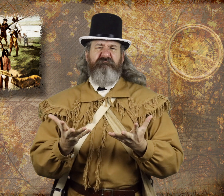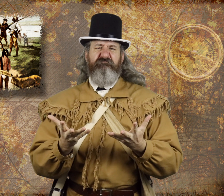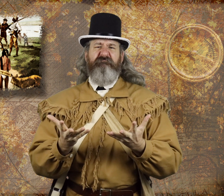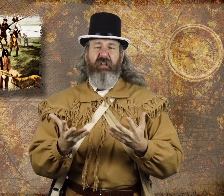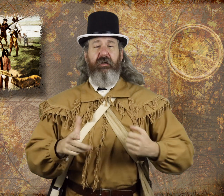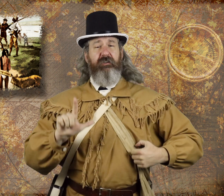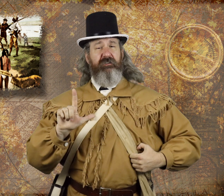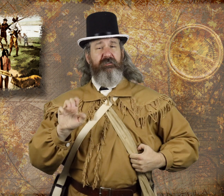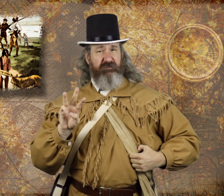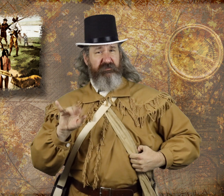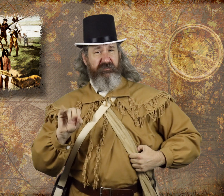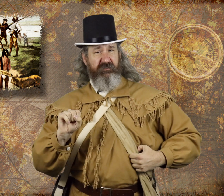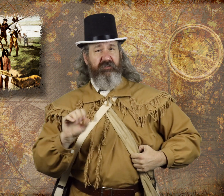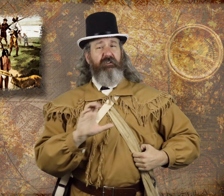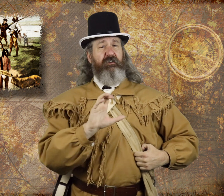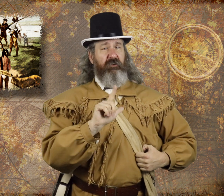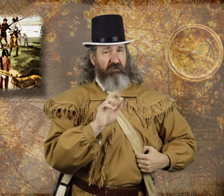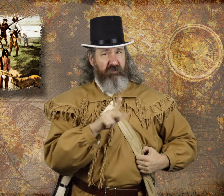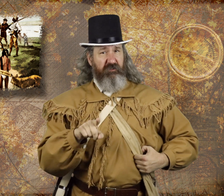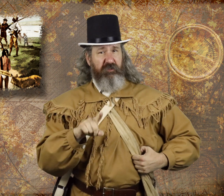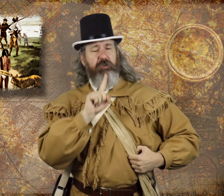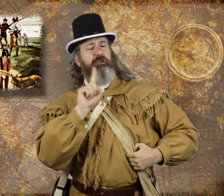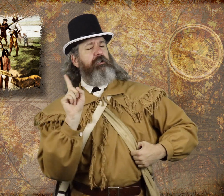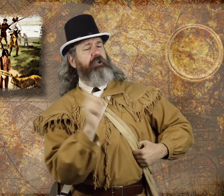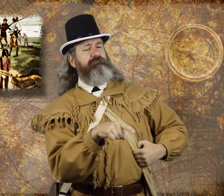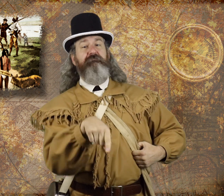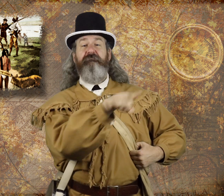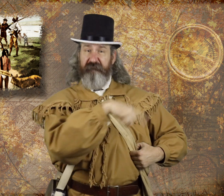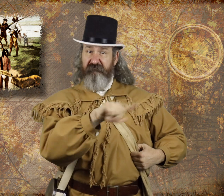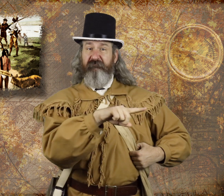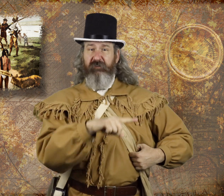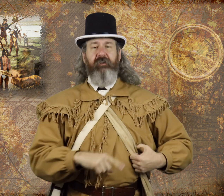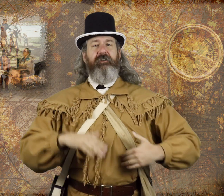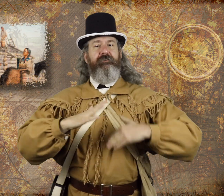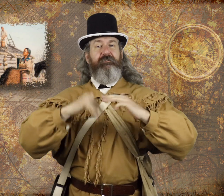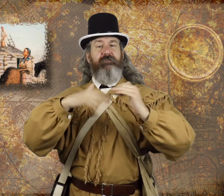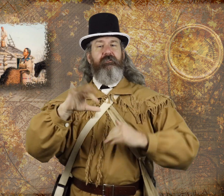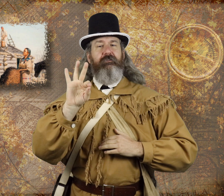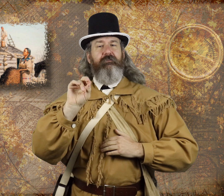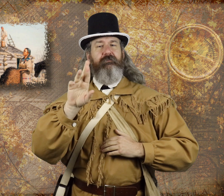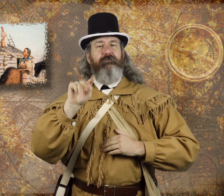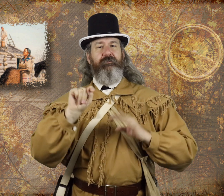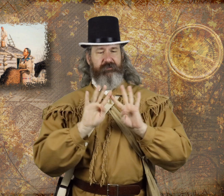so Lewis and Clark built a fort near the Mandans.